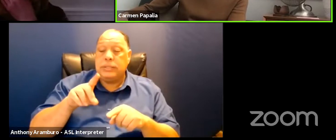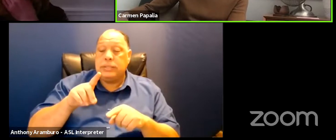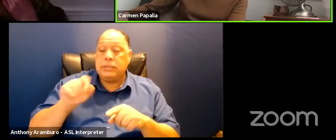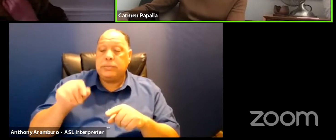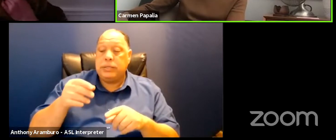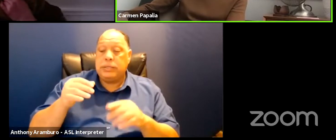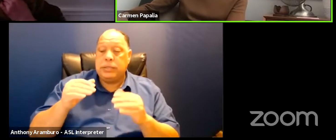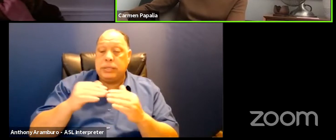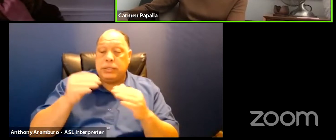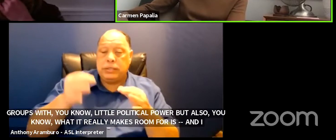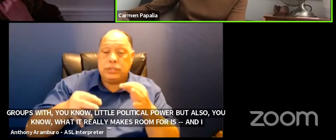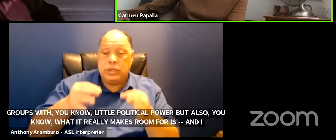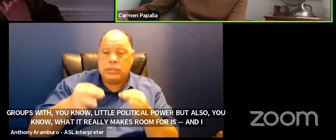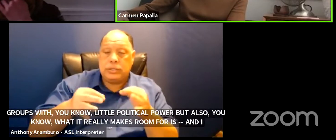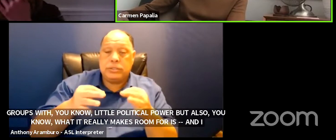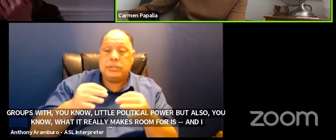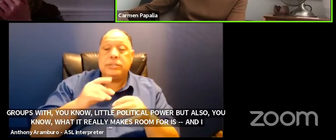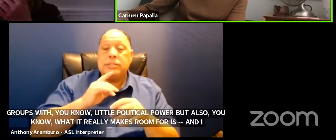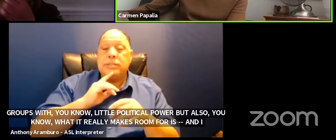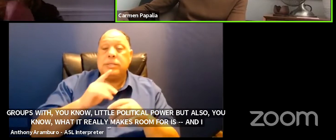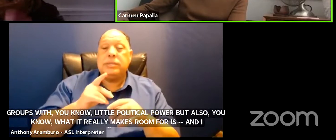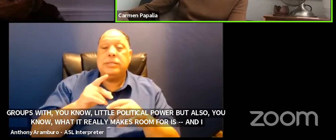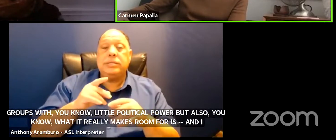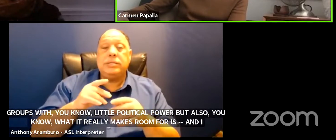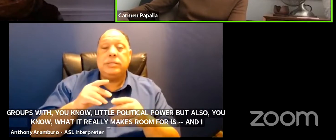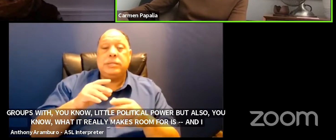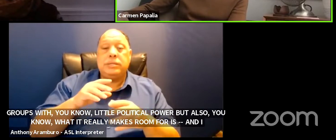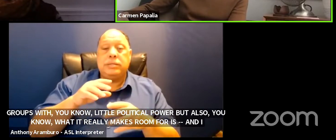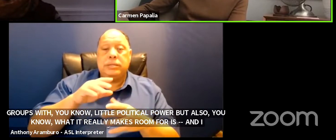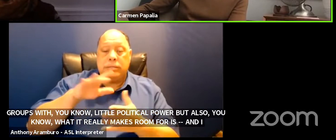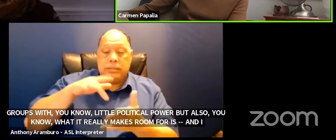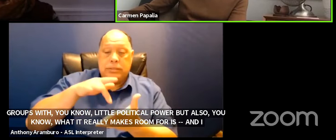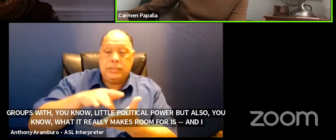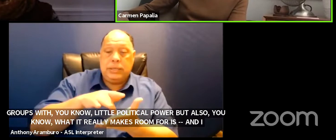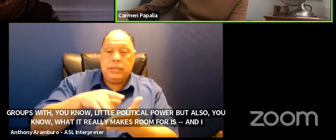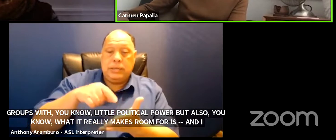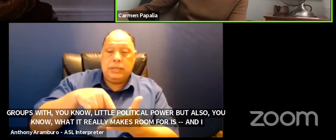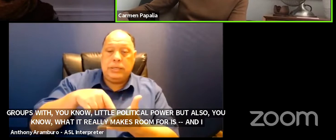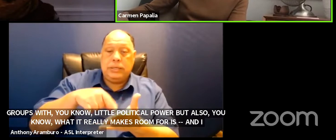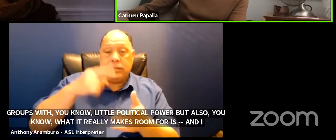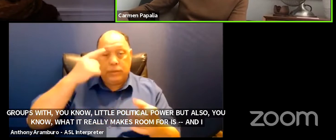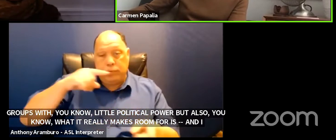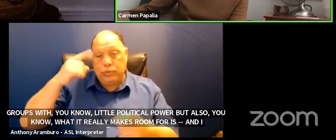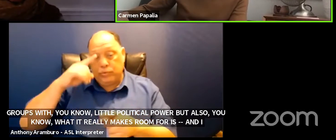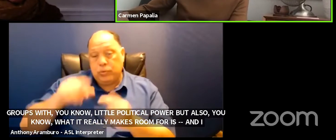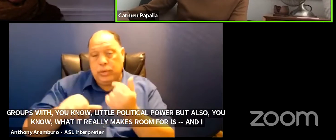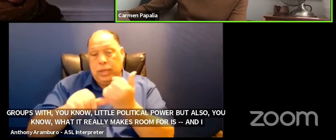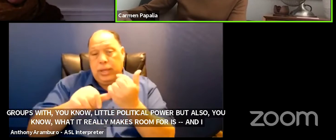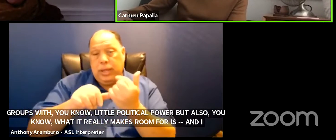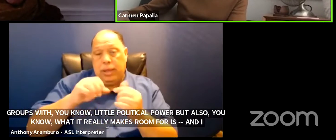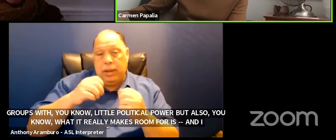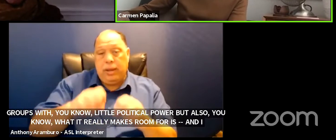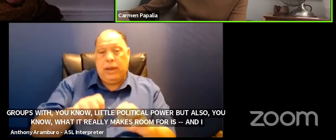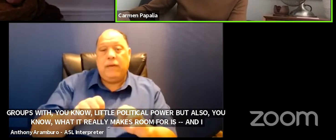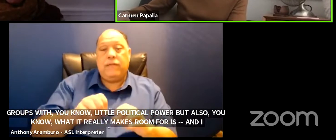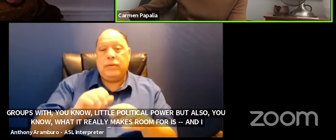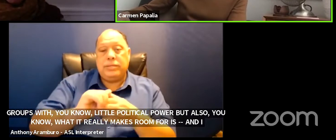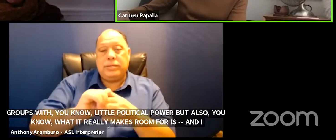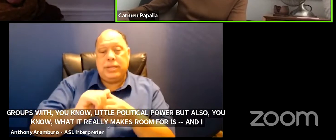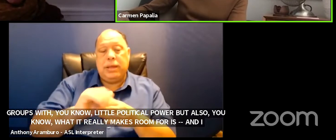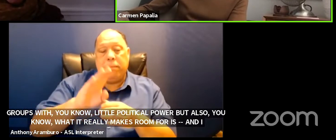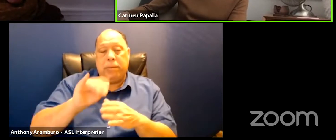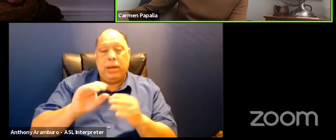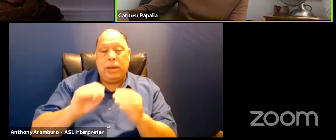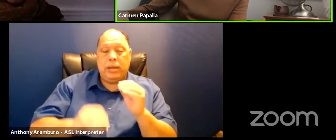justice is at its core is it's a mutual aid effort, where, you know, led by those most